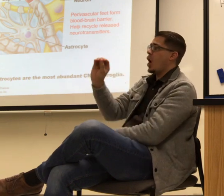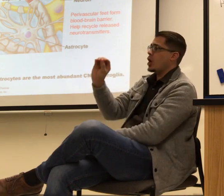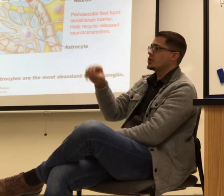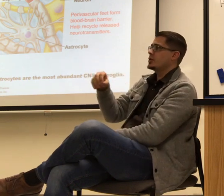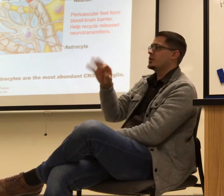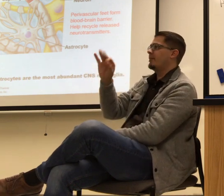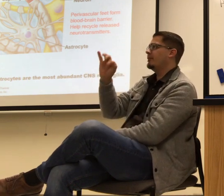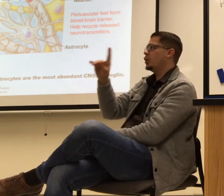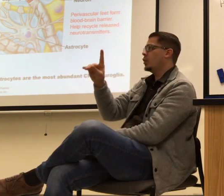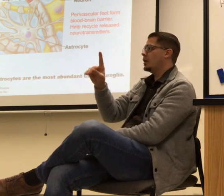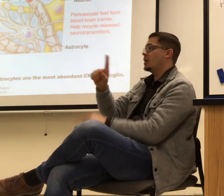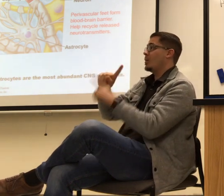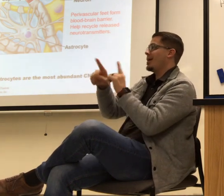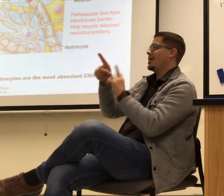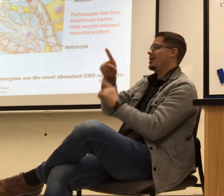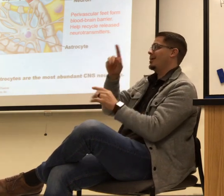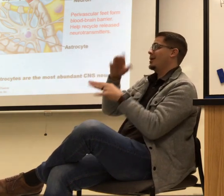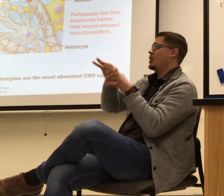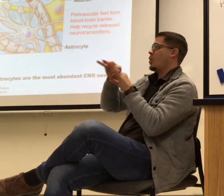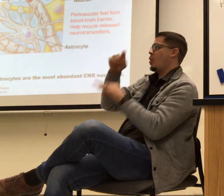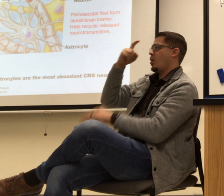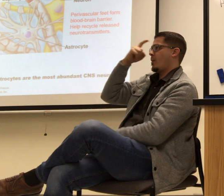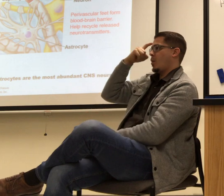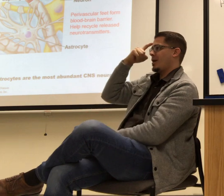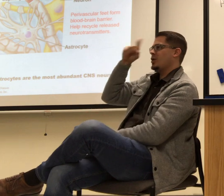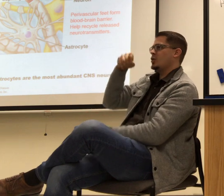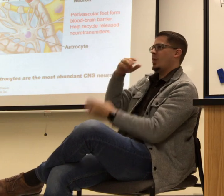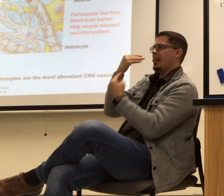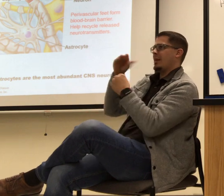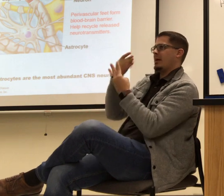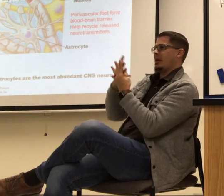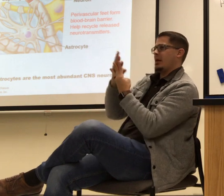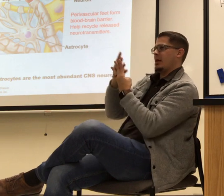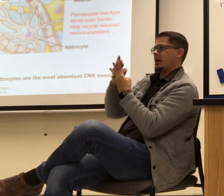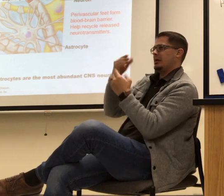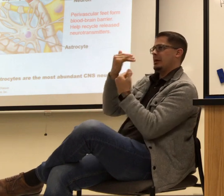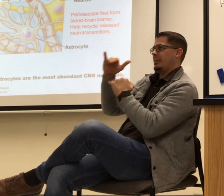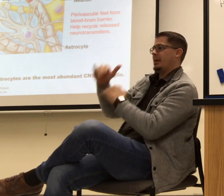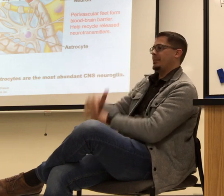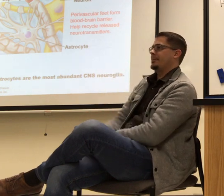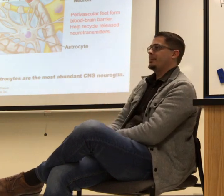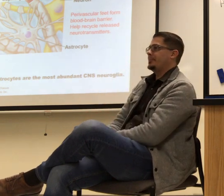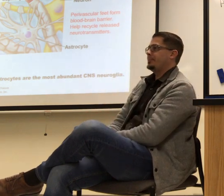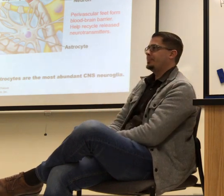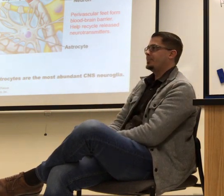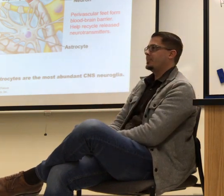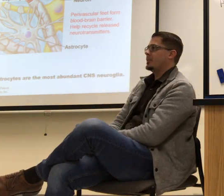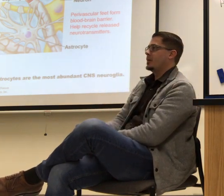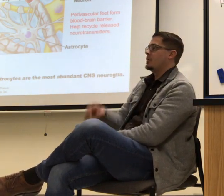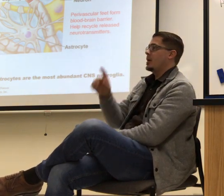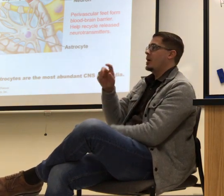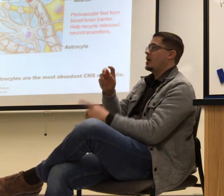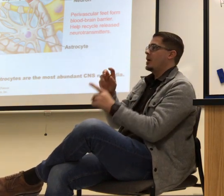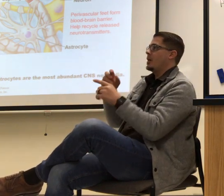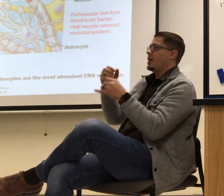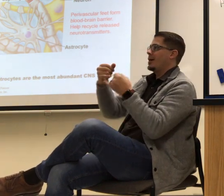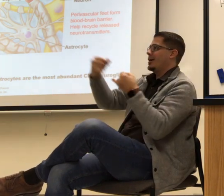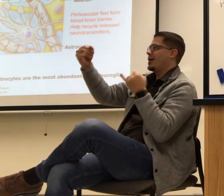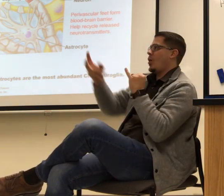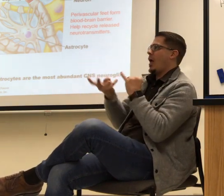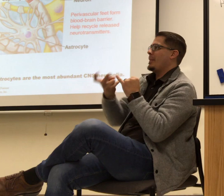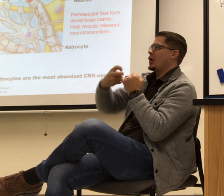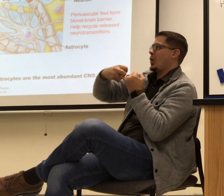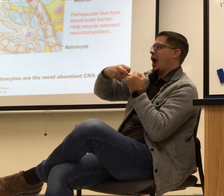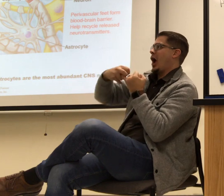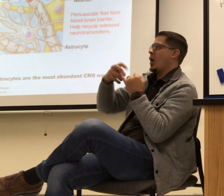fluids. But in the brain, we really limit that filtration. And so, by wrapping around the capillaries,